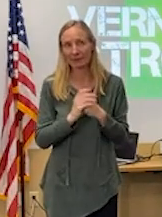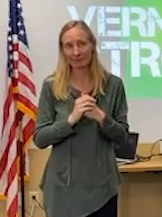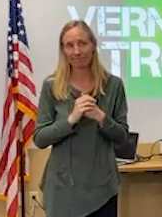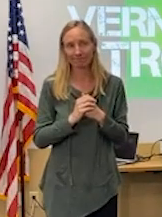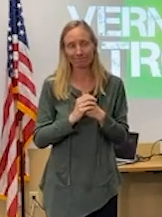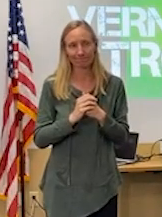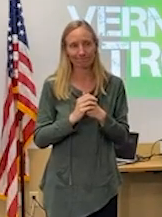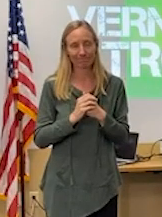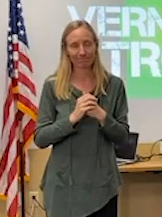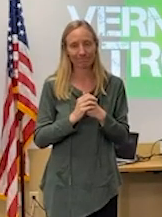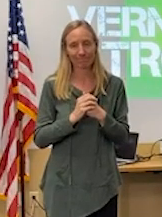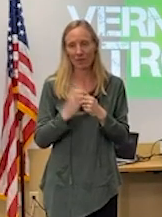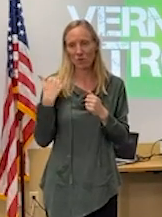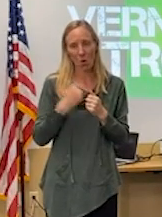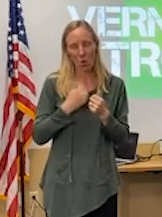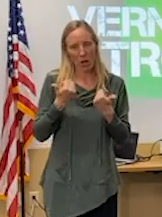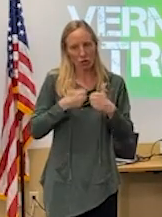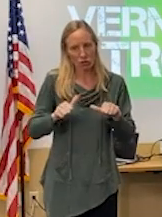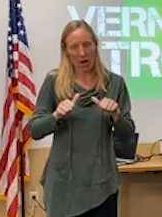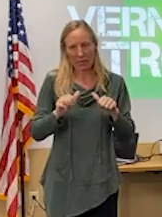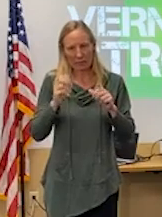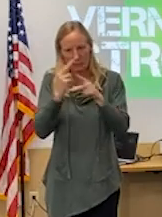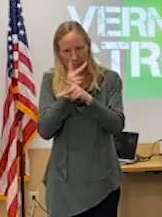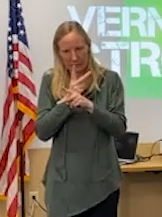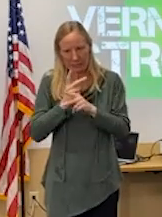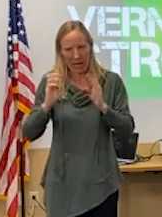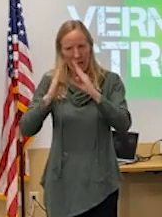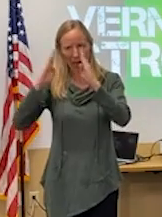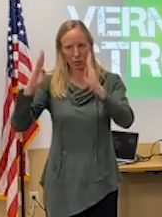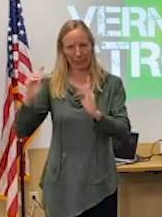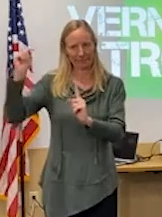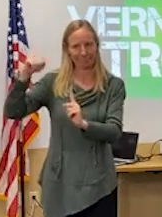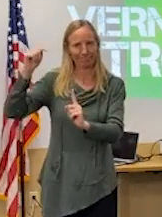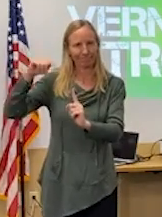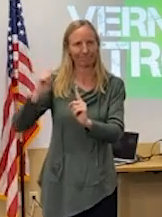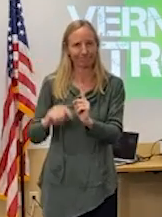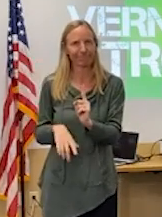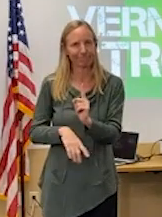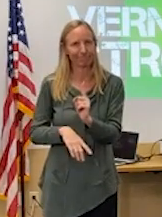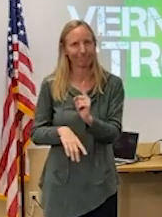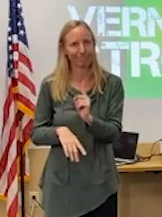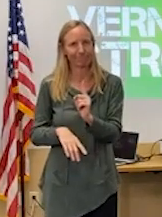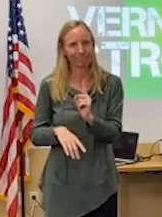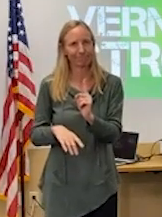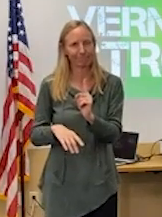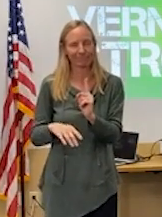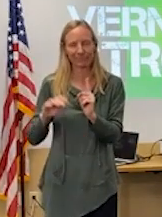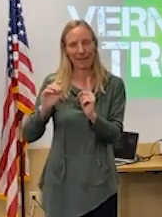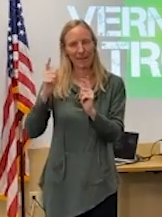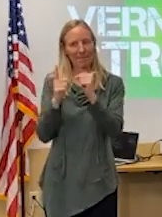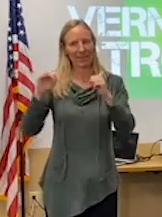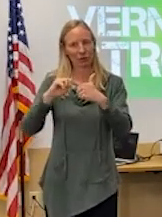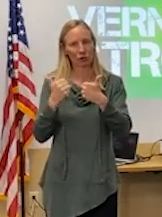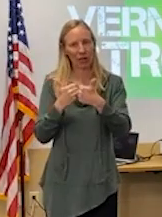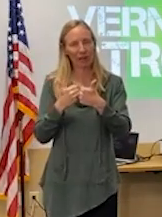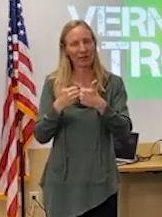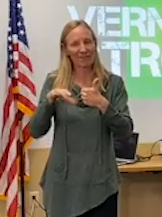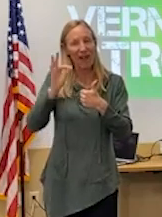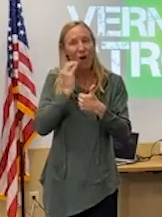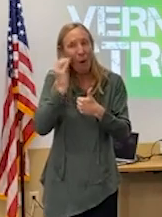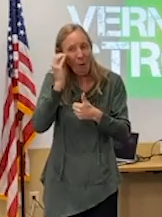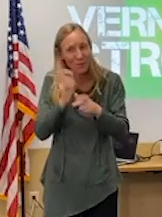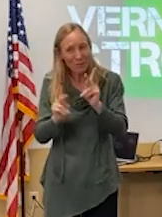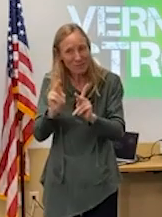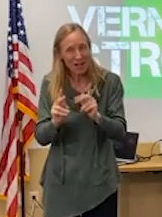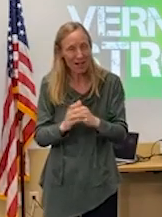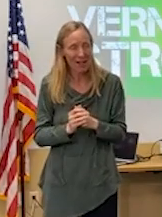So we're doing everything we can to alleviate that. But I would say that's our biggest challenge right now. Secondary